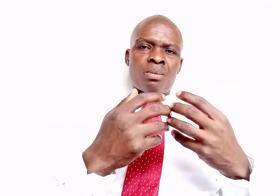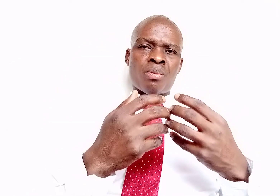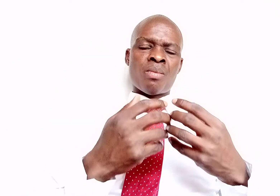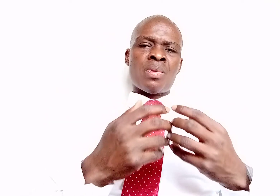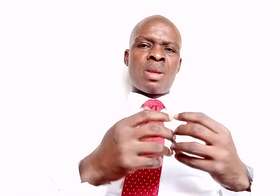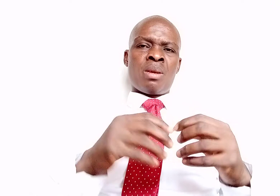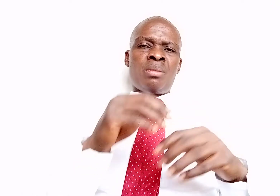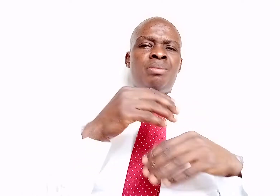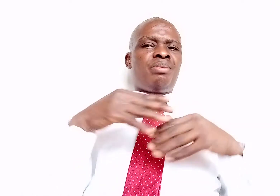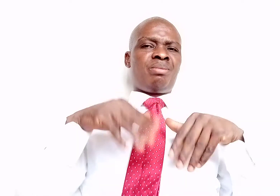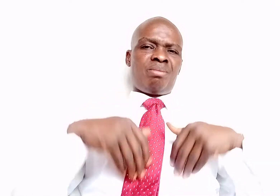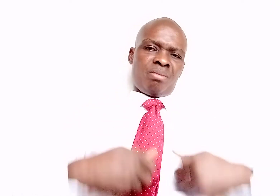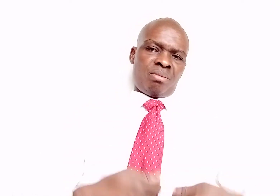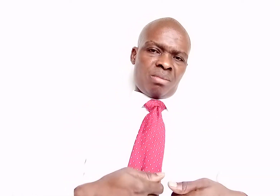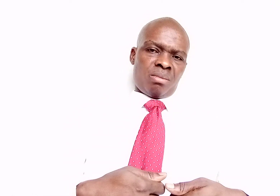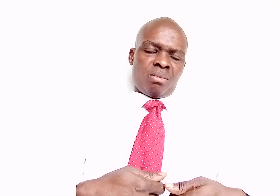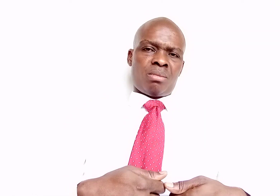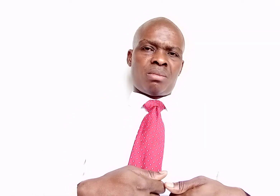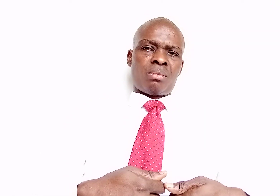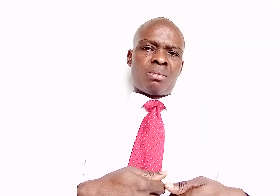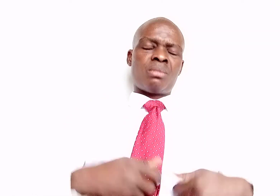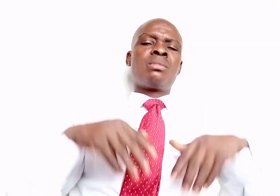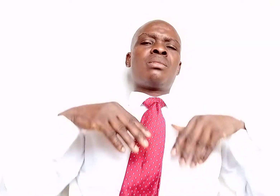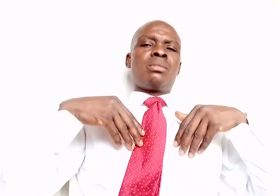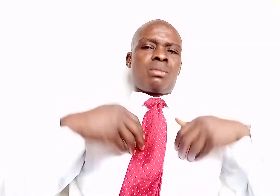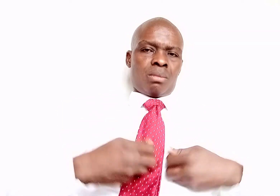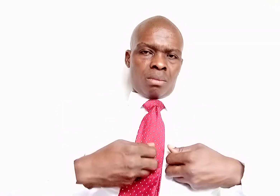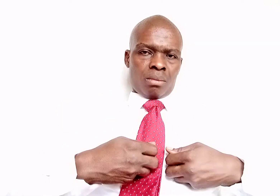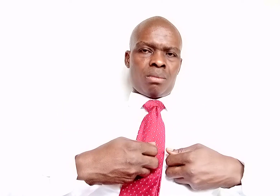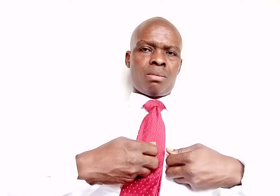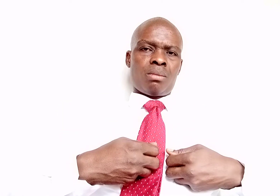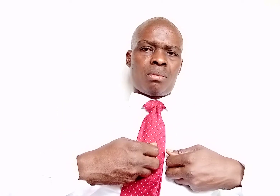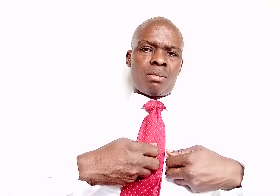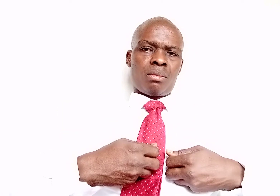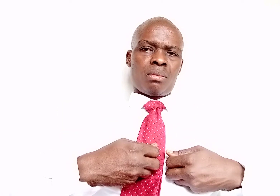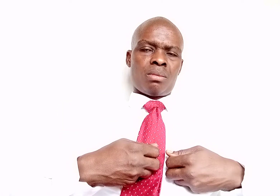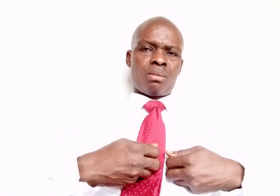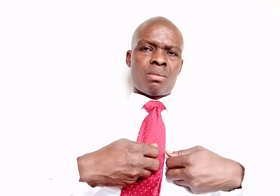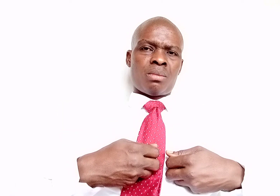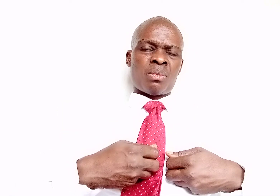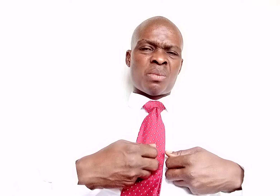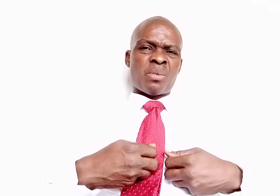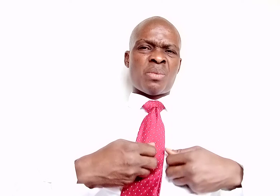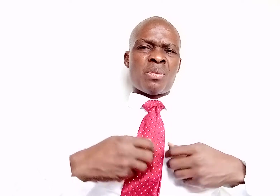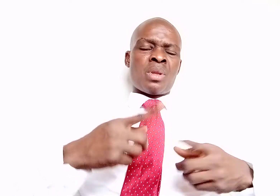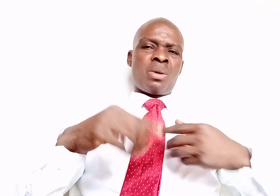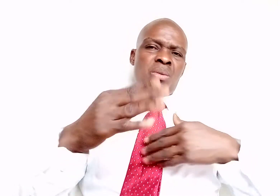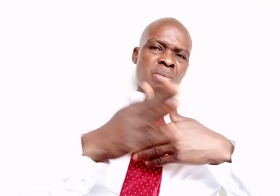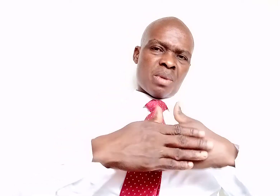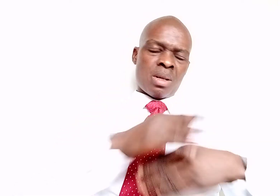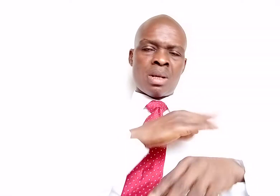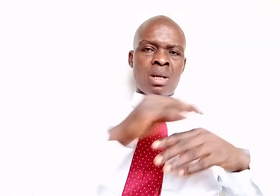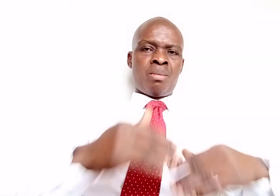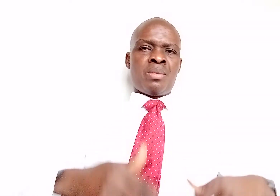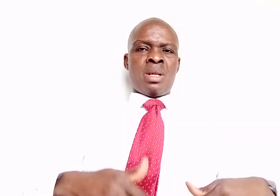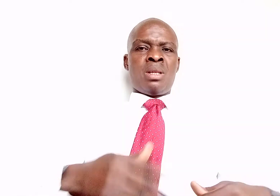Fatigue, that is tiredness. Low back and belly pain, joint